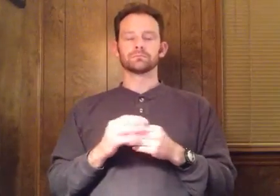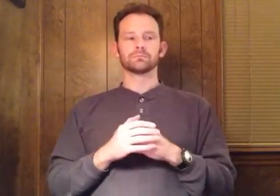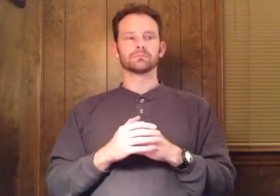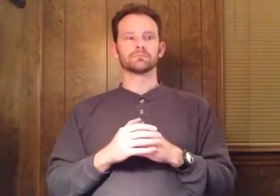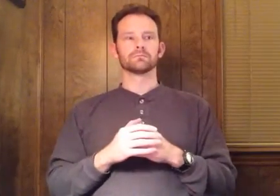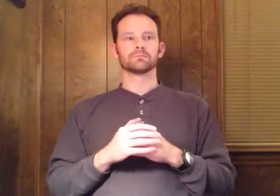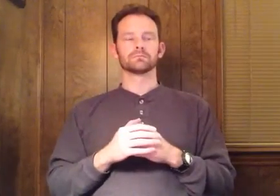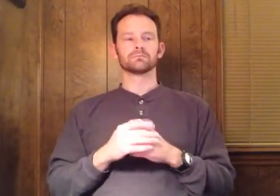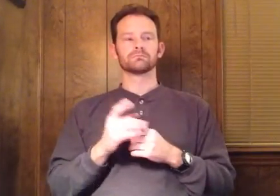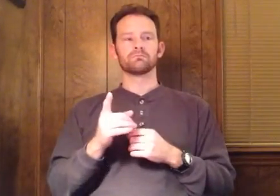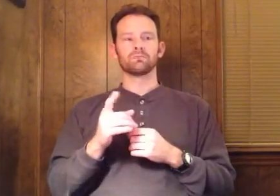These are ribosomes.